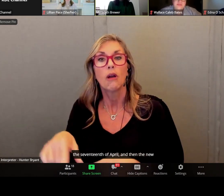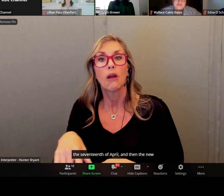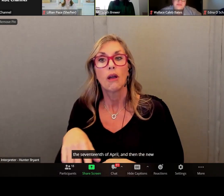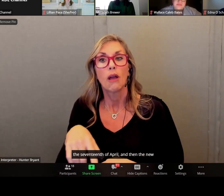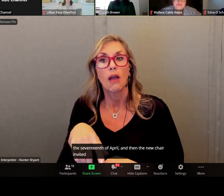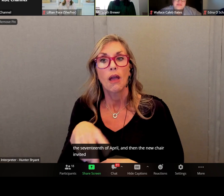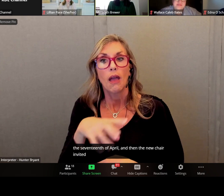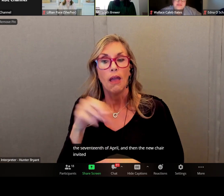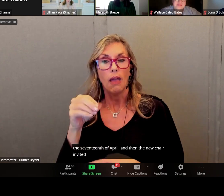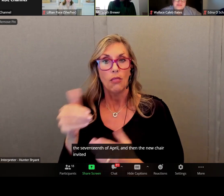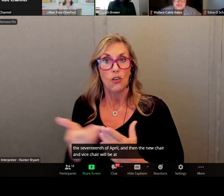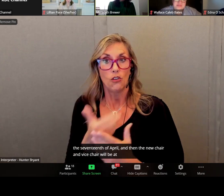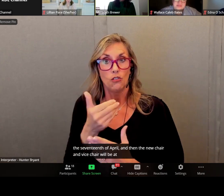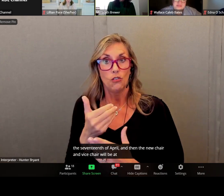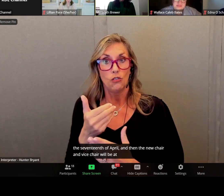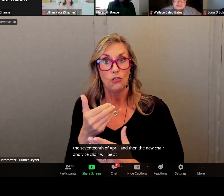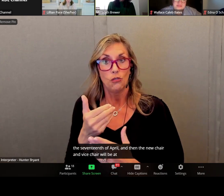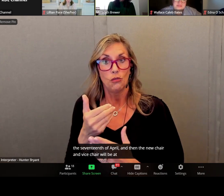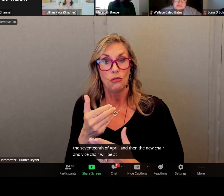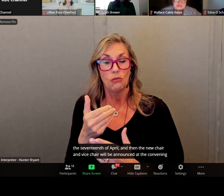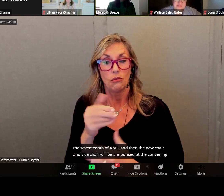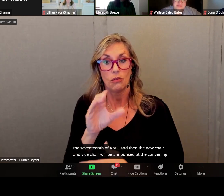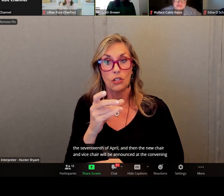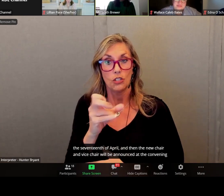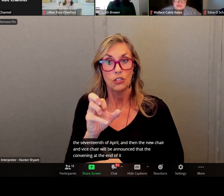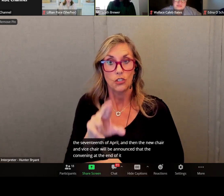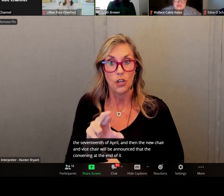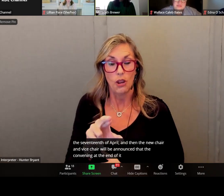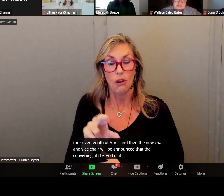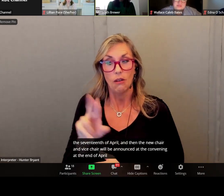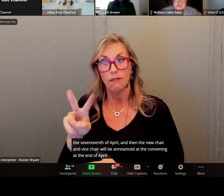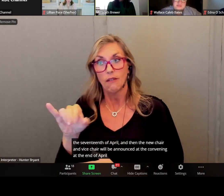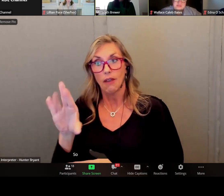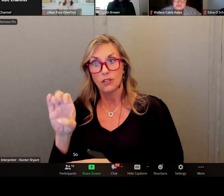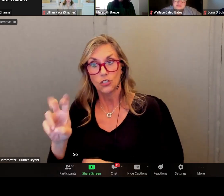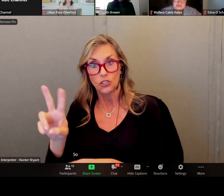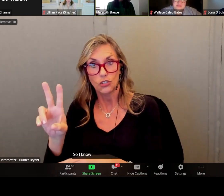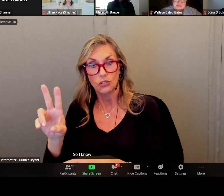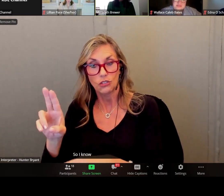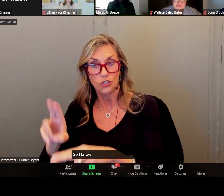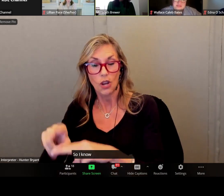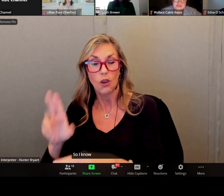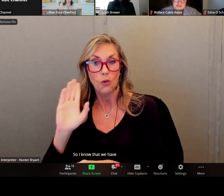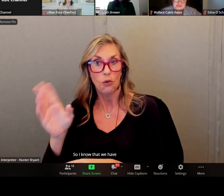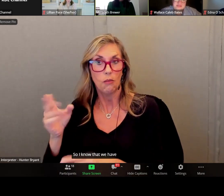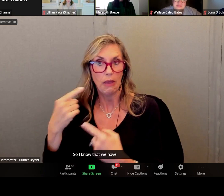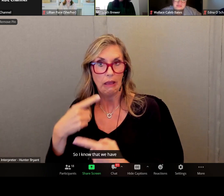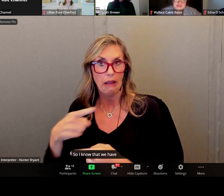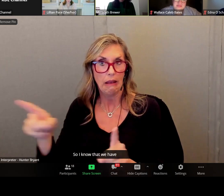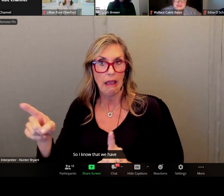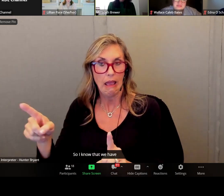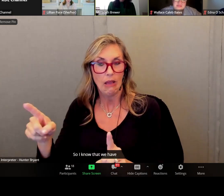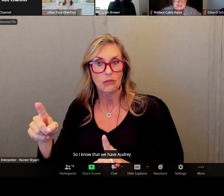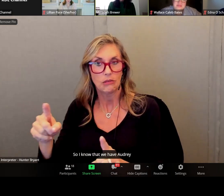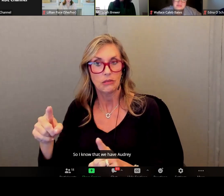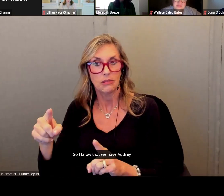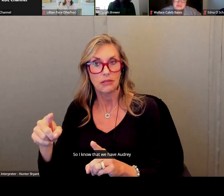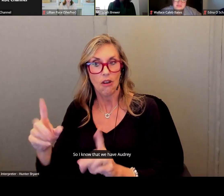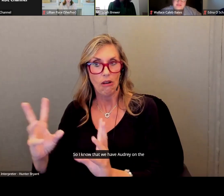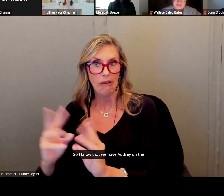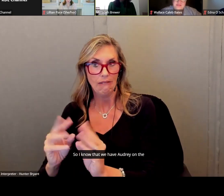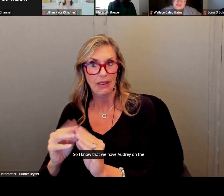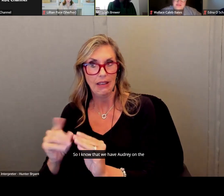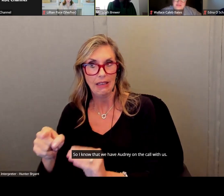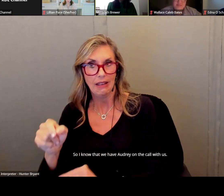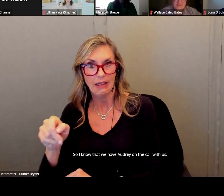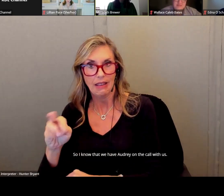be announced at the convening at the end of April. So I know that we have Audrey on the call with us. So Audrey, is